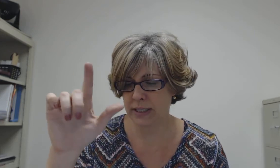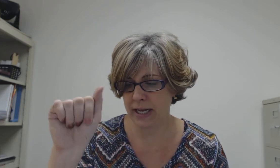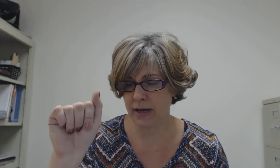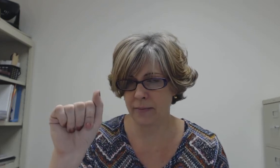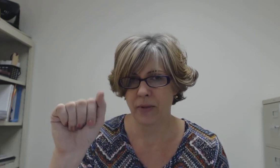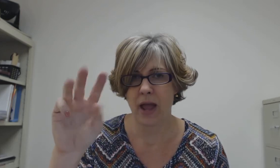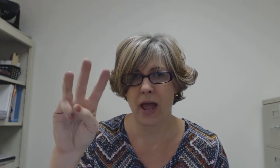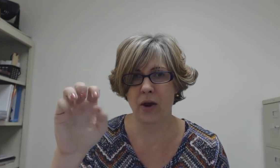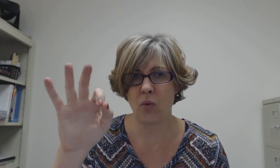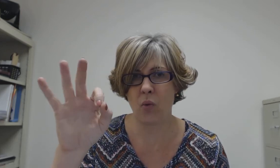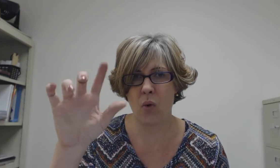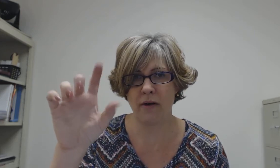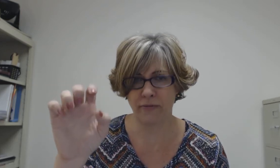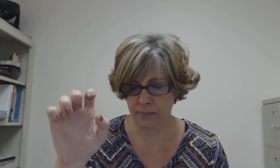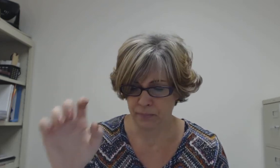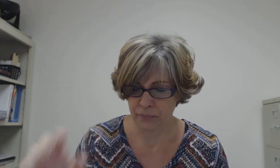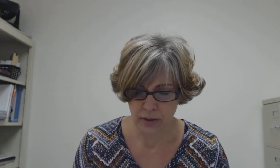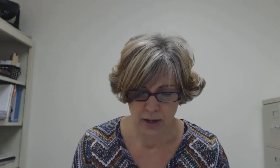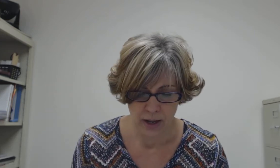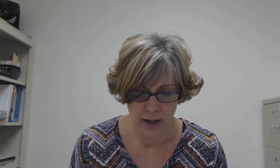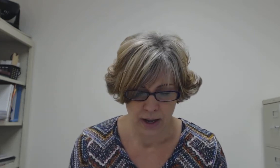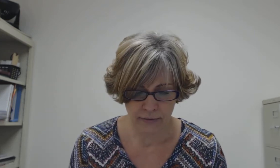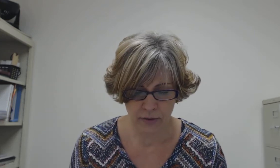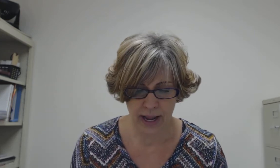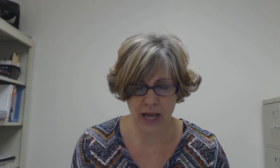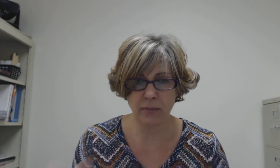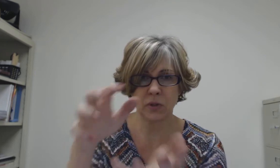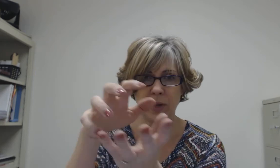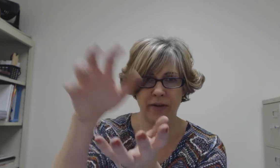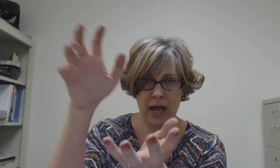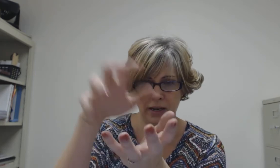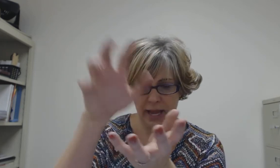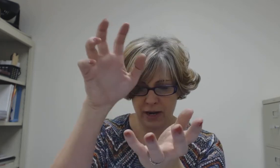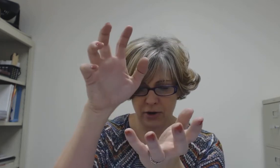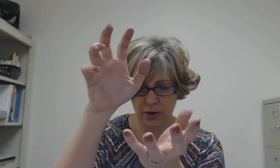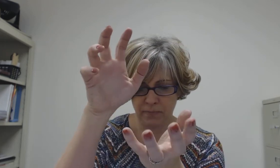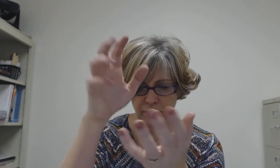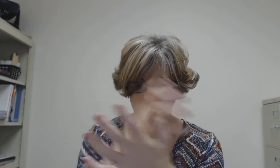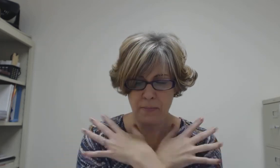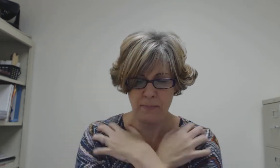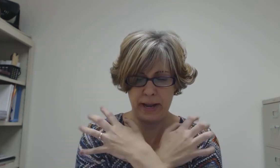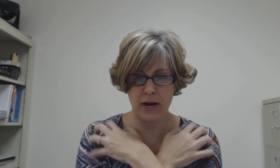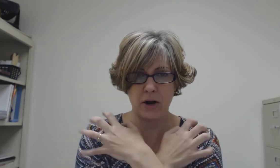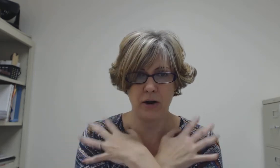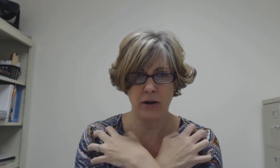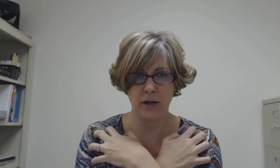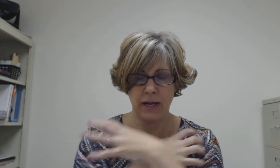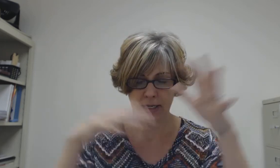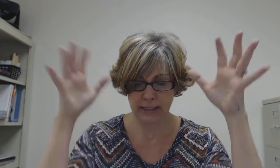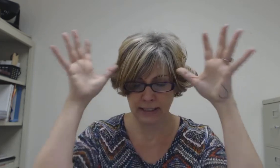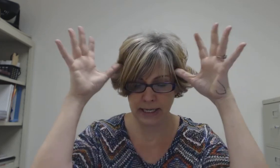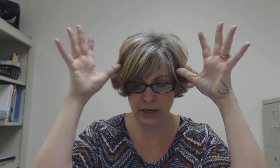tortilla and waffle. For animals, we have alligator, bear,